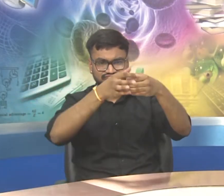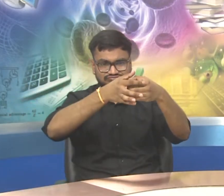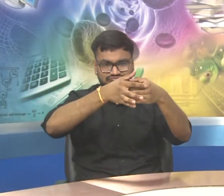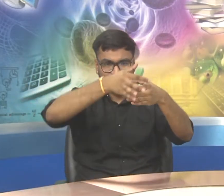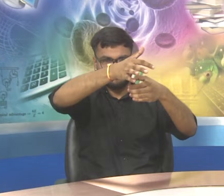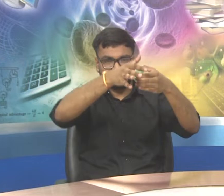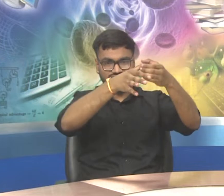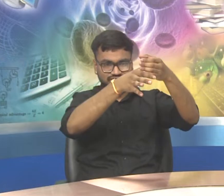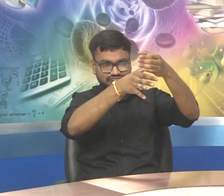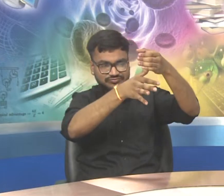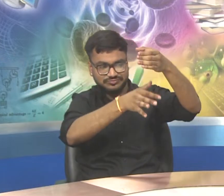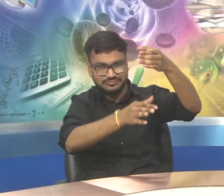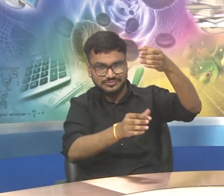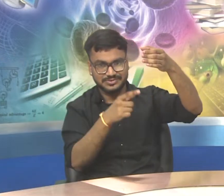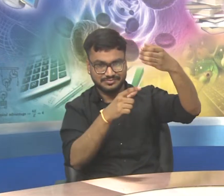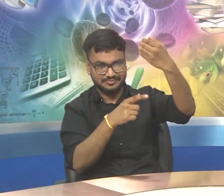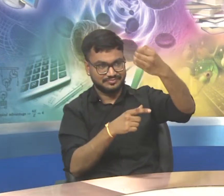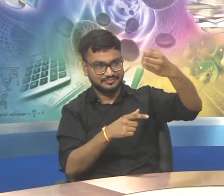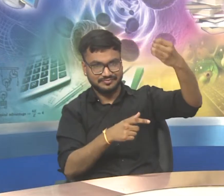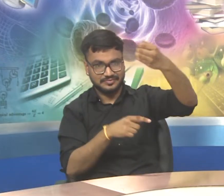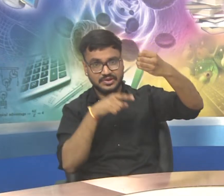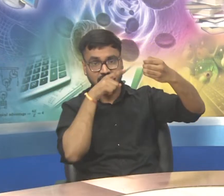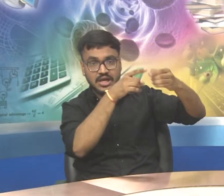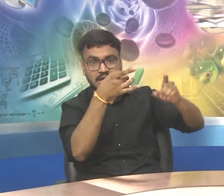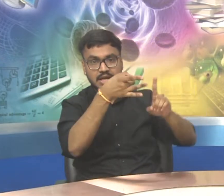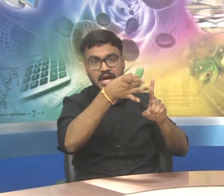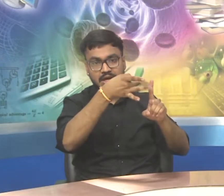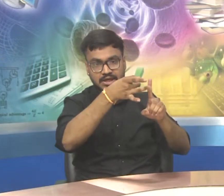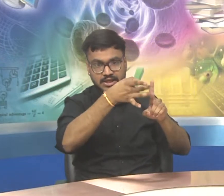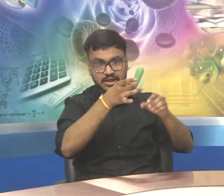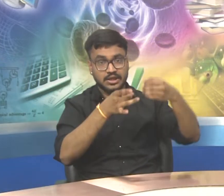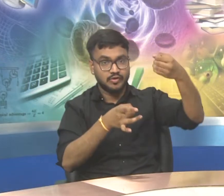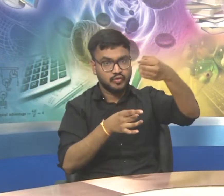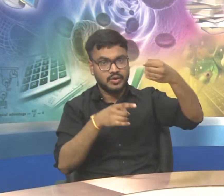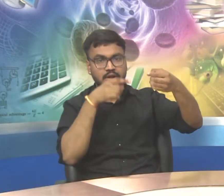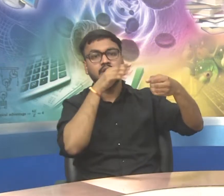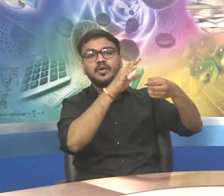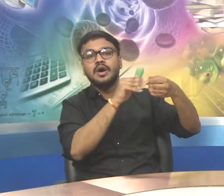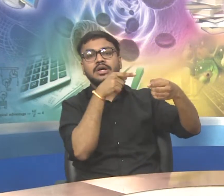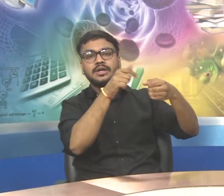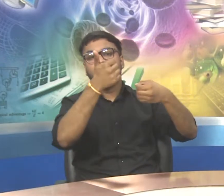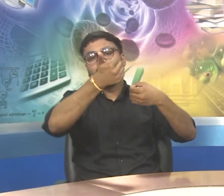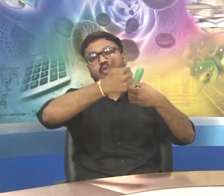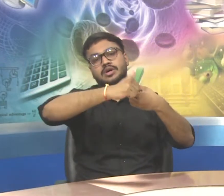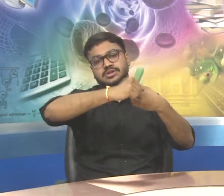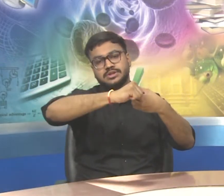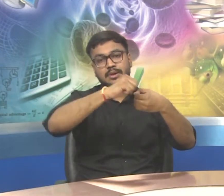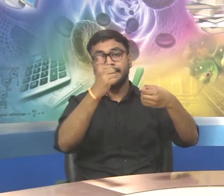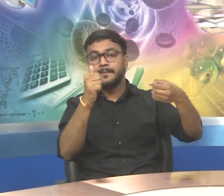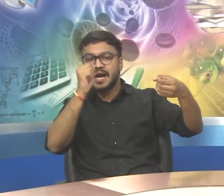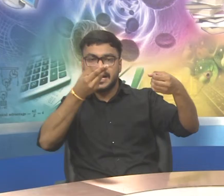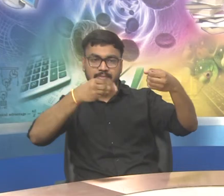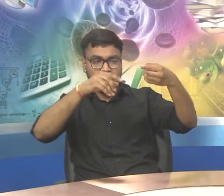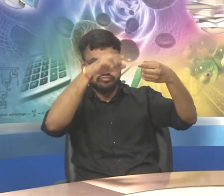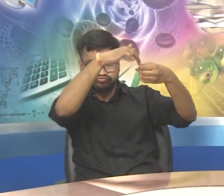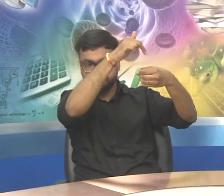Take a graduated flask and fill appropriately